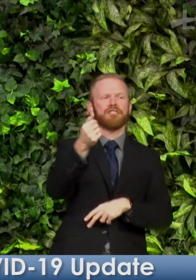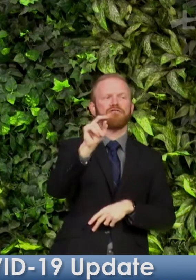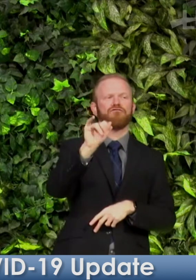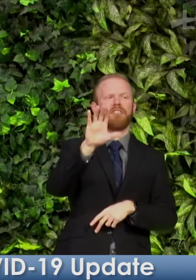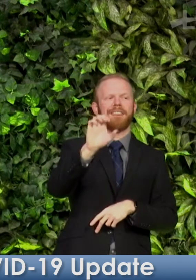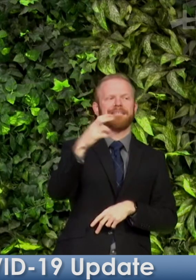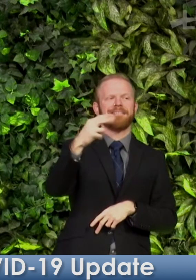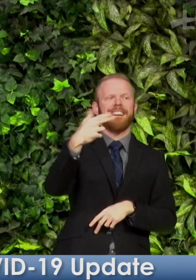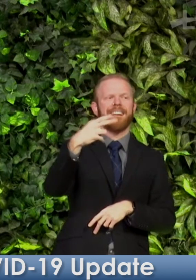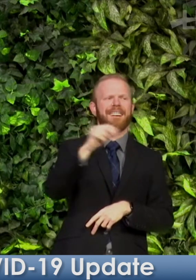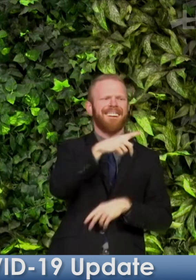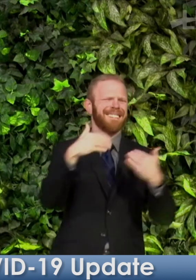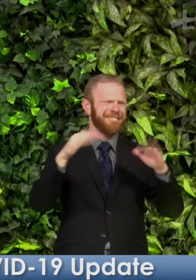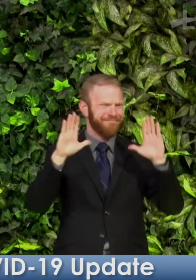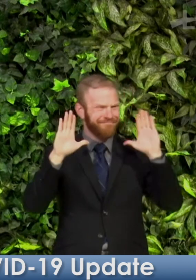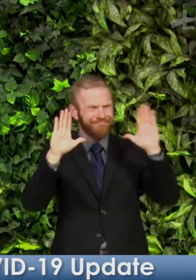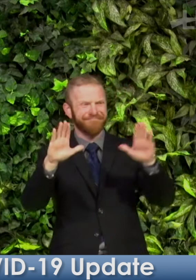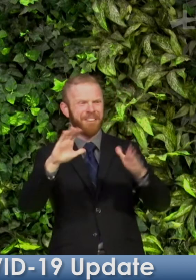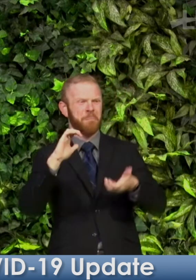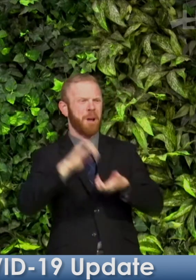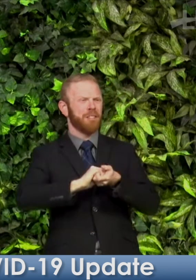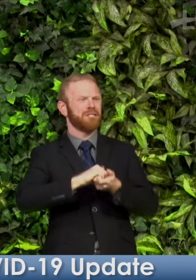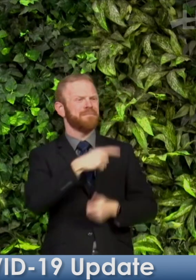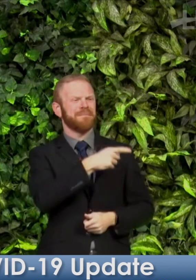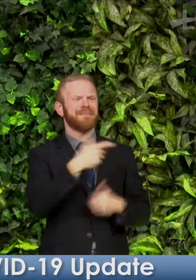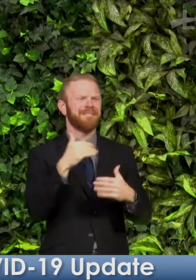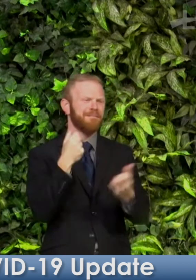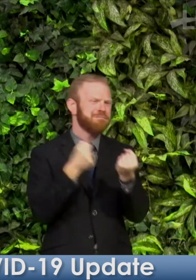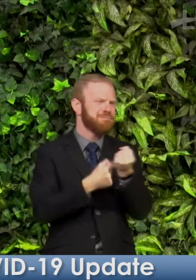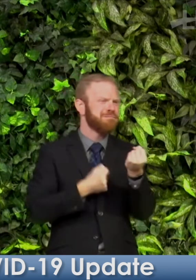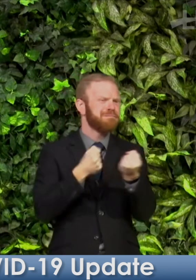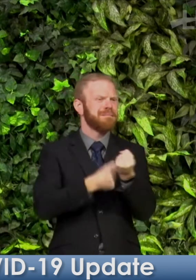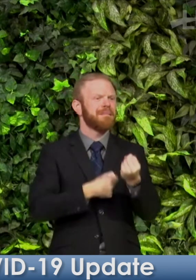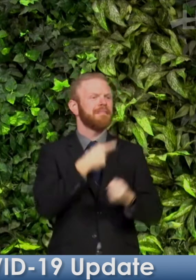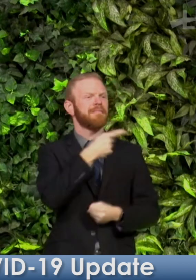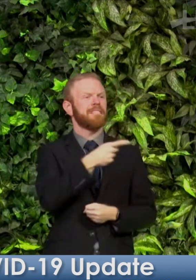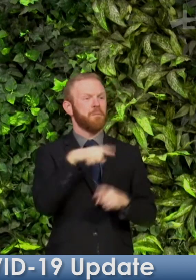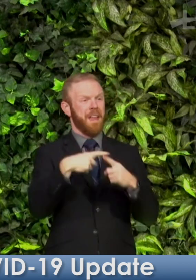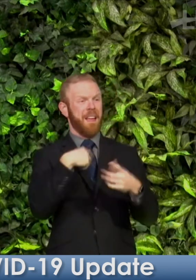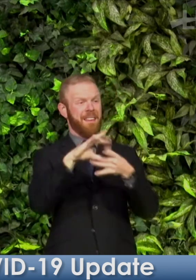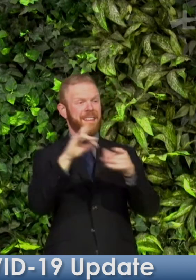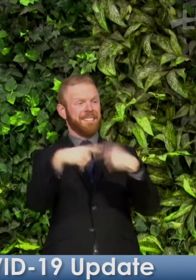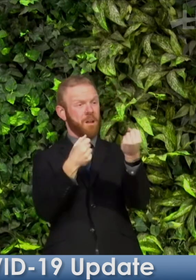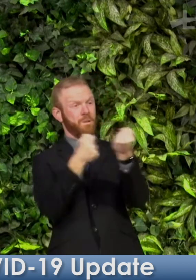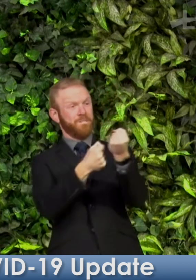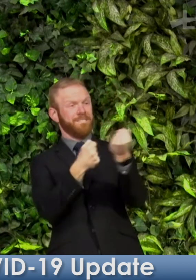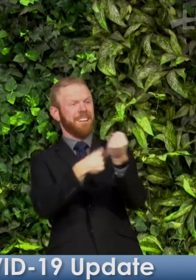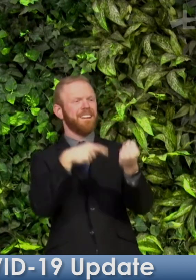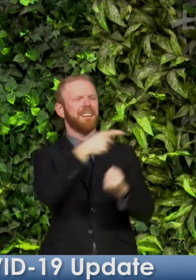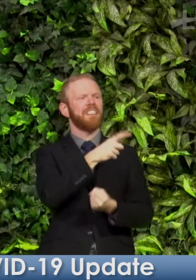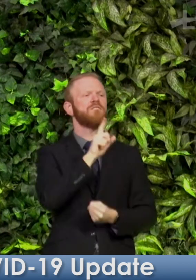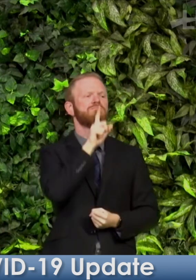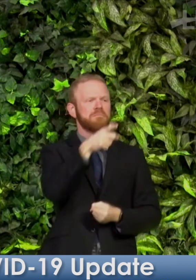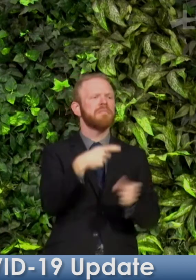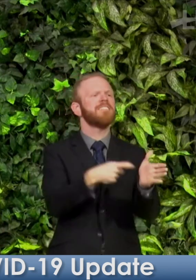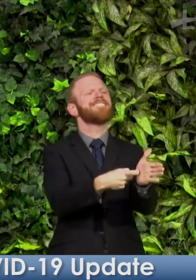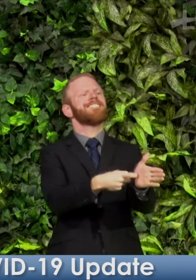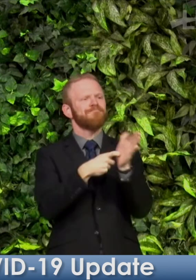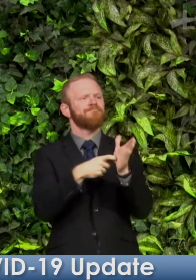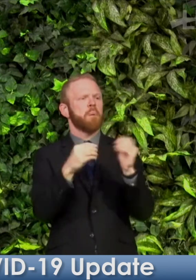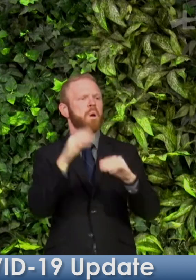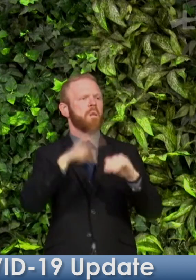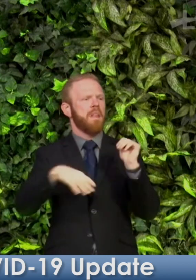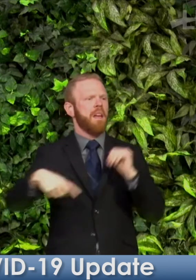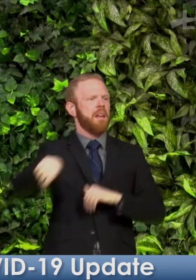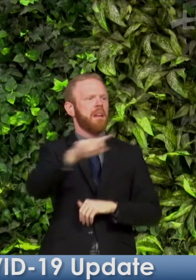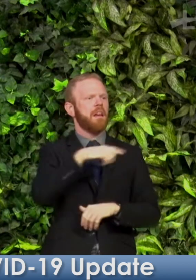say advocate, she demands more of all of us. And she knows we're capable of doing better. And I can assure